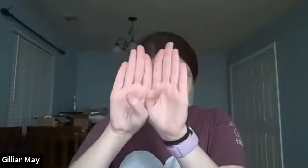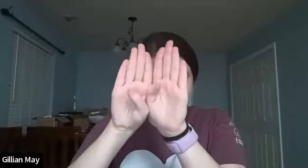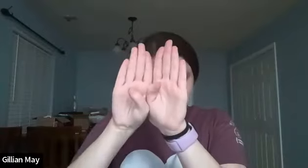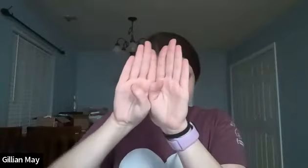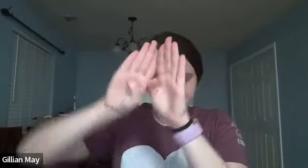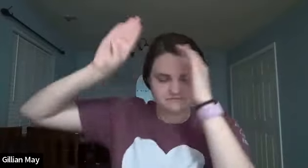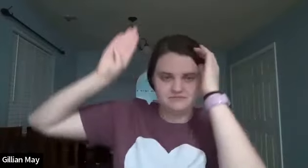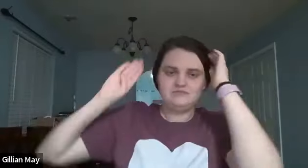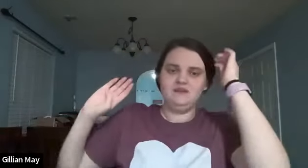door.